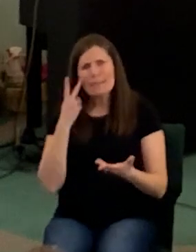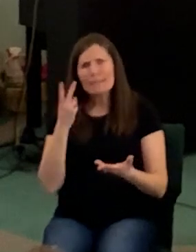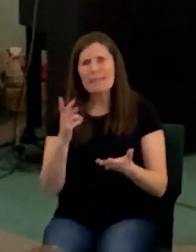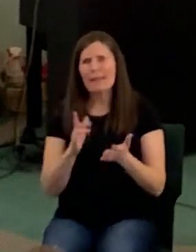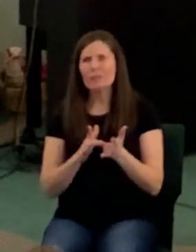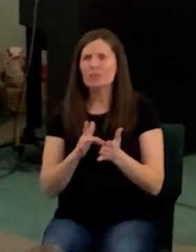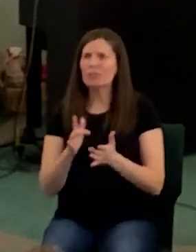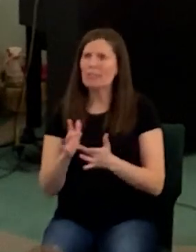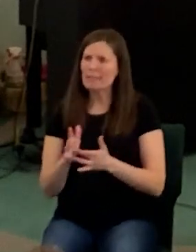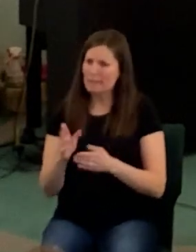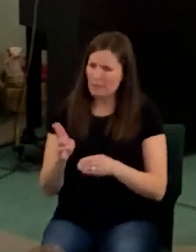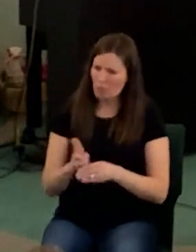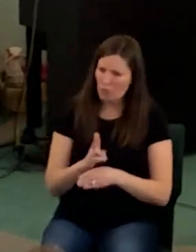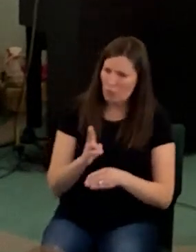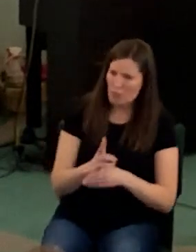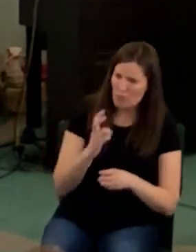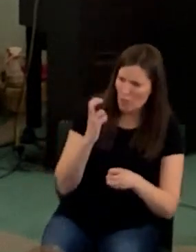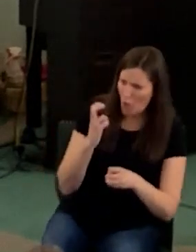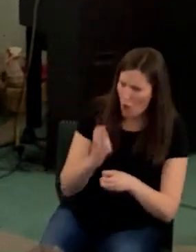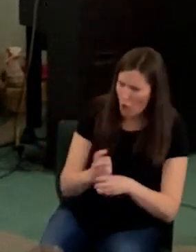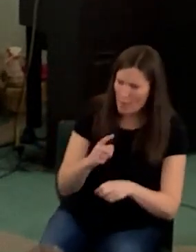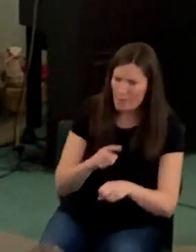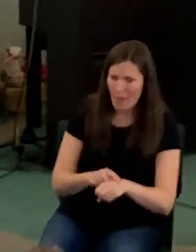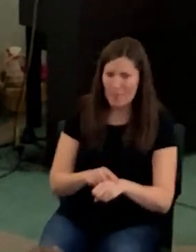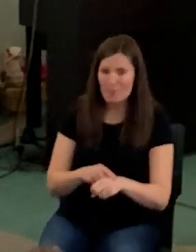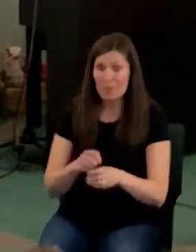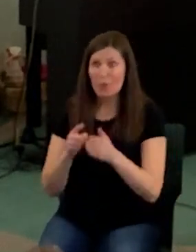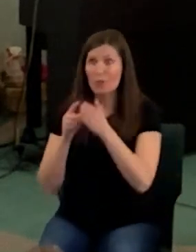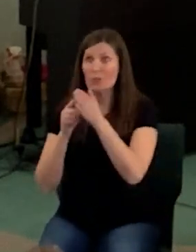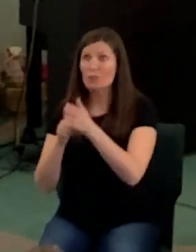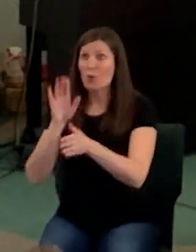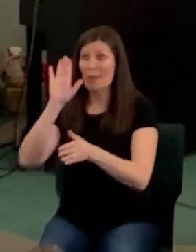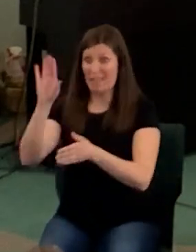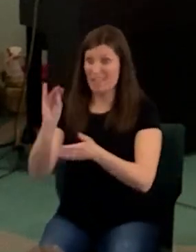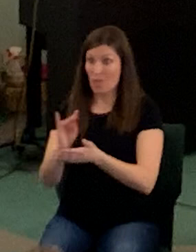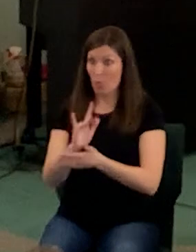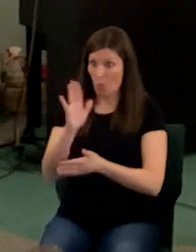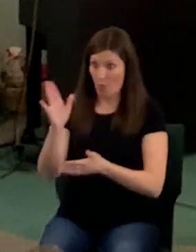show his glory and his majesty.